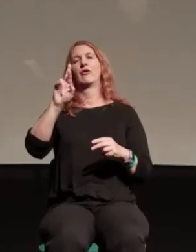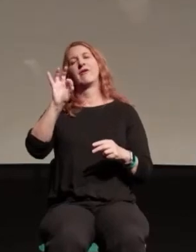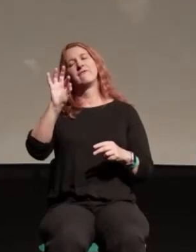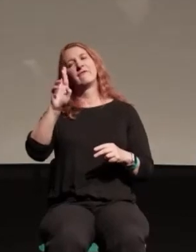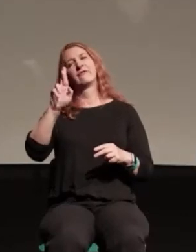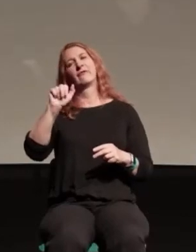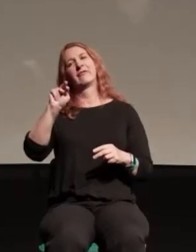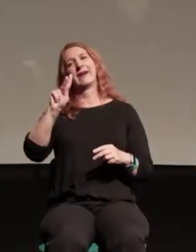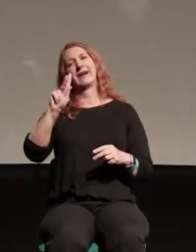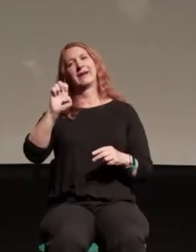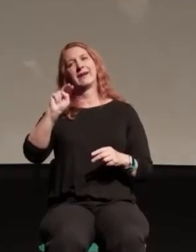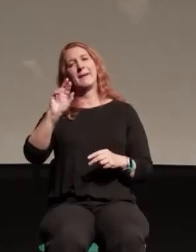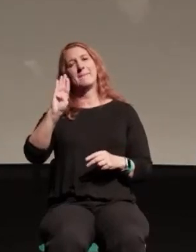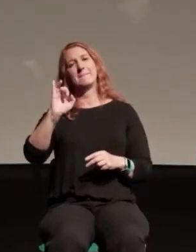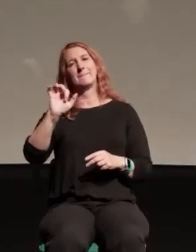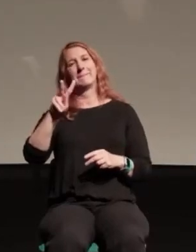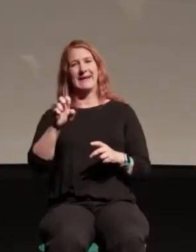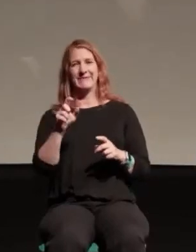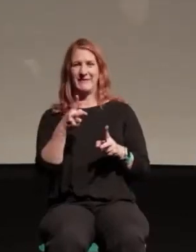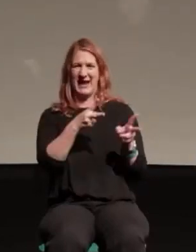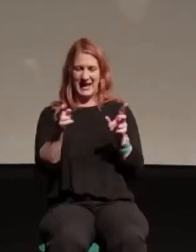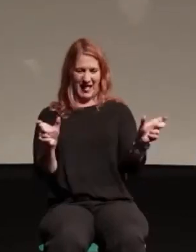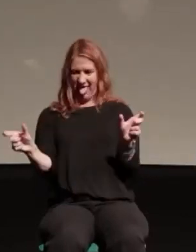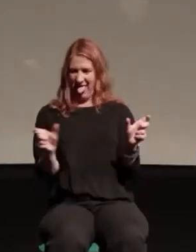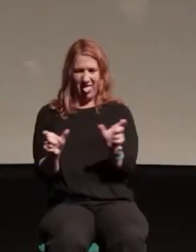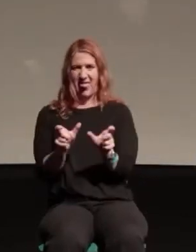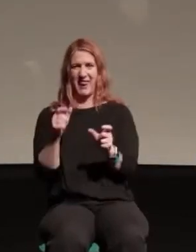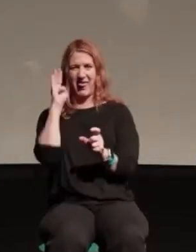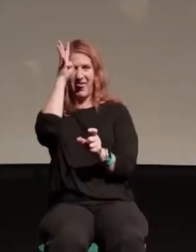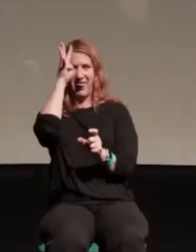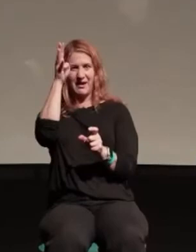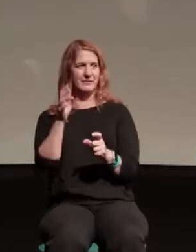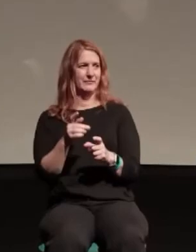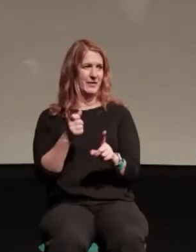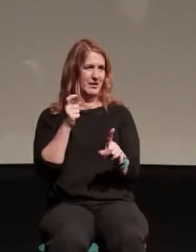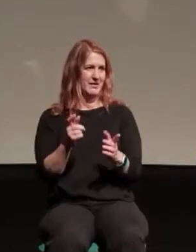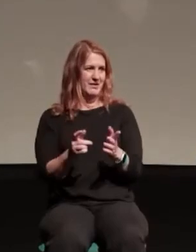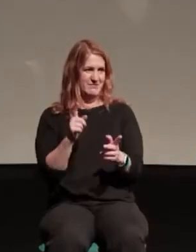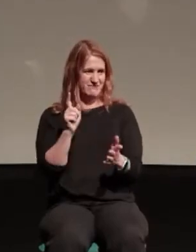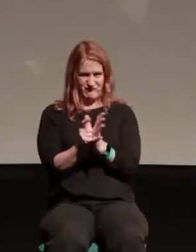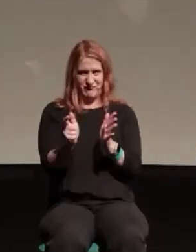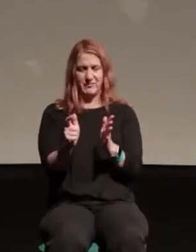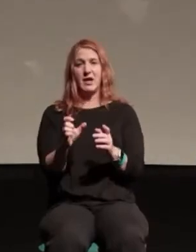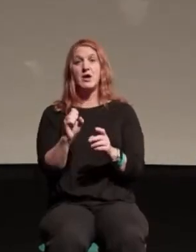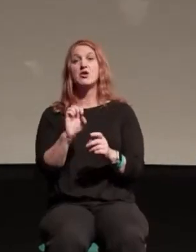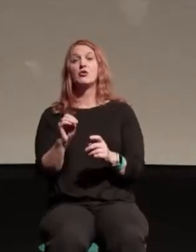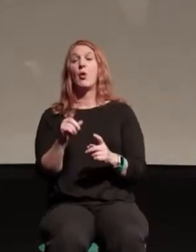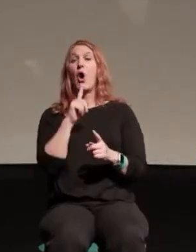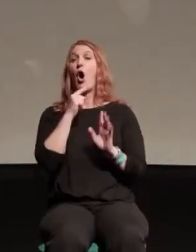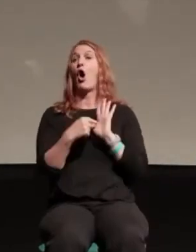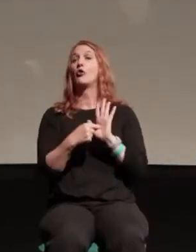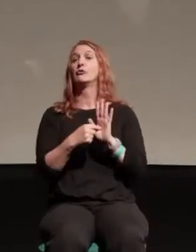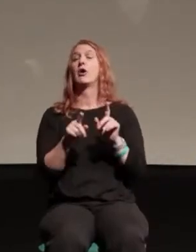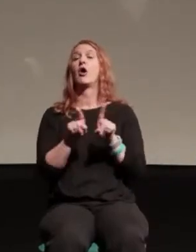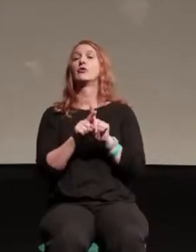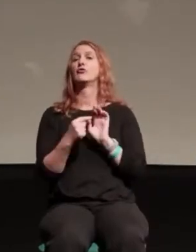that I know other places are not committed to. The other example is around disclosure around funding sources.